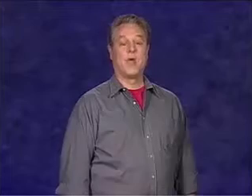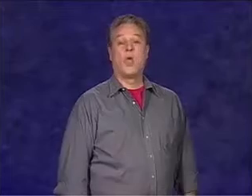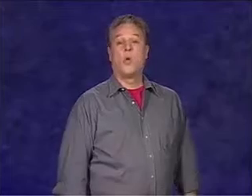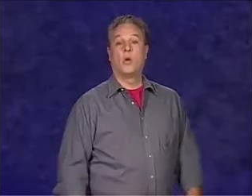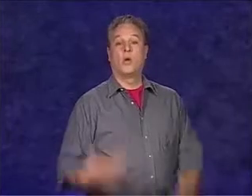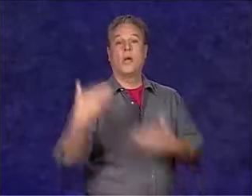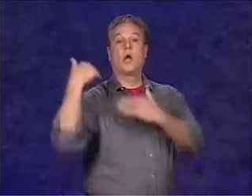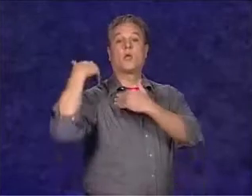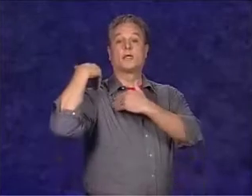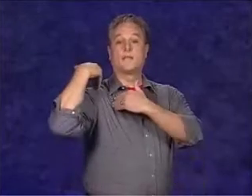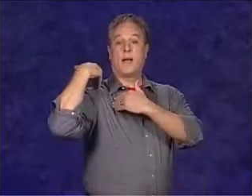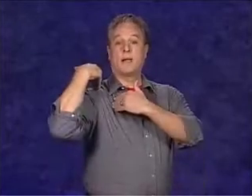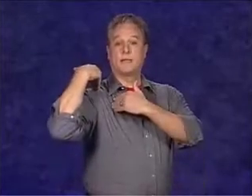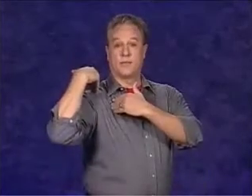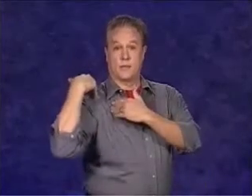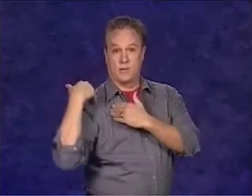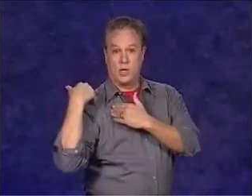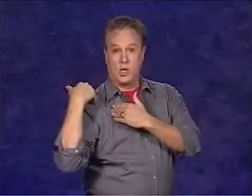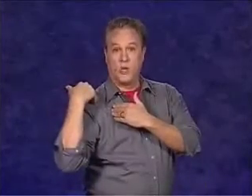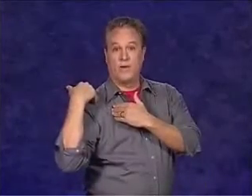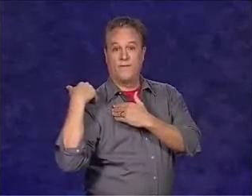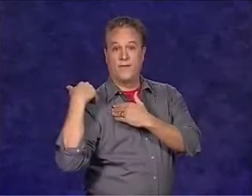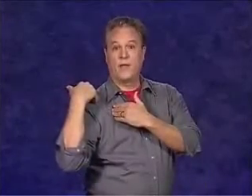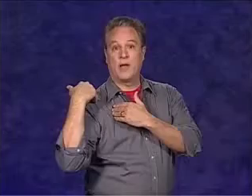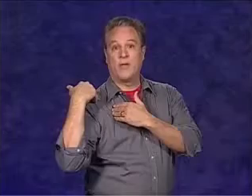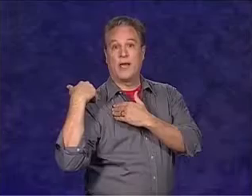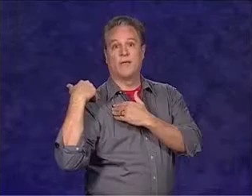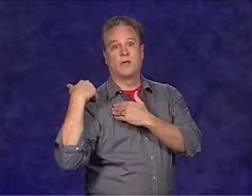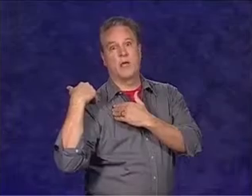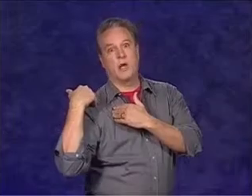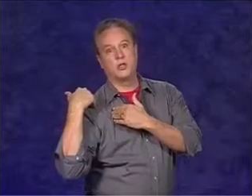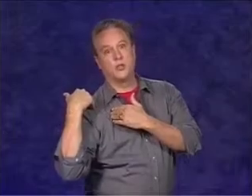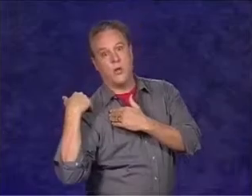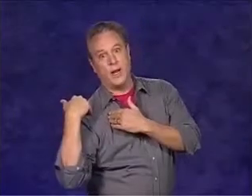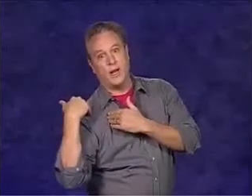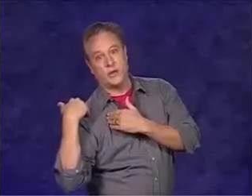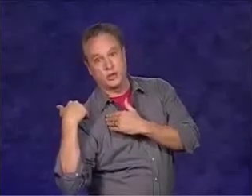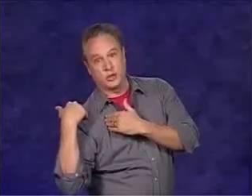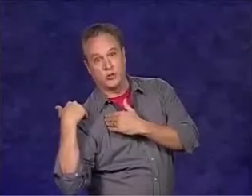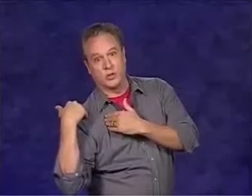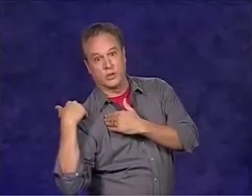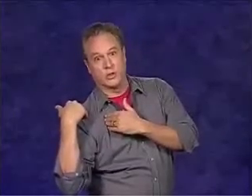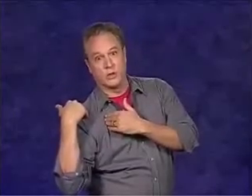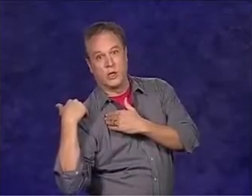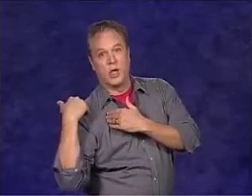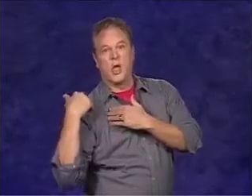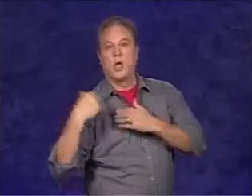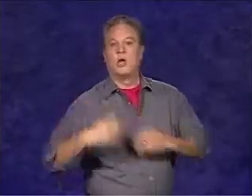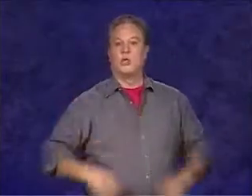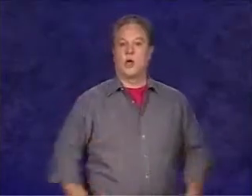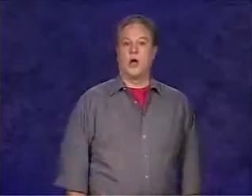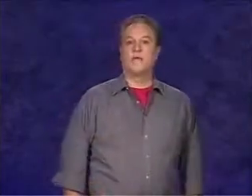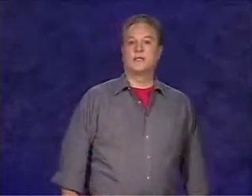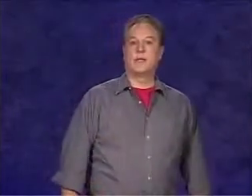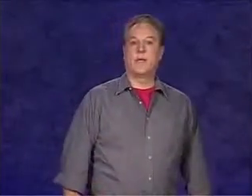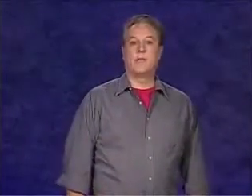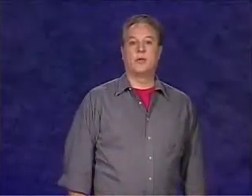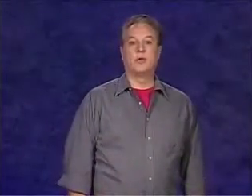When we are responsible, we feel that we have a large weight on our shoulder. You'll often see people use the letter R